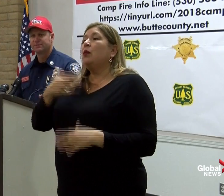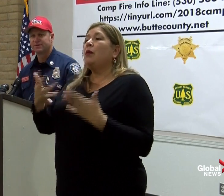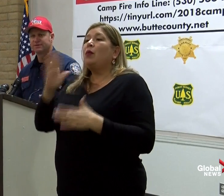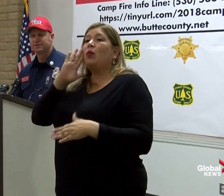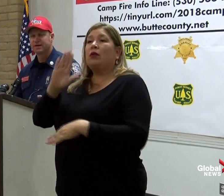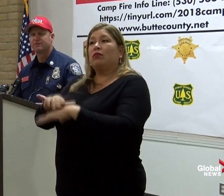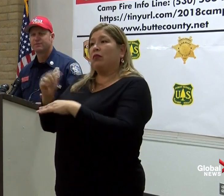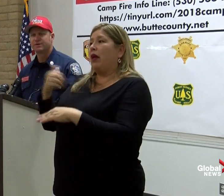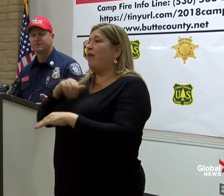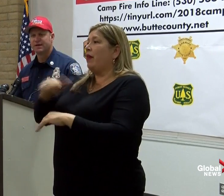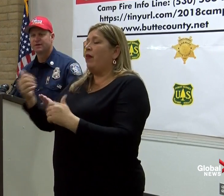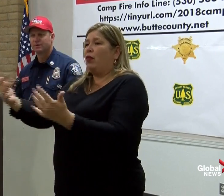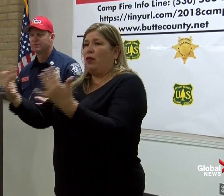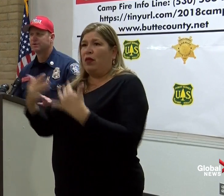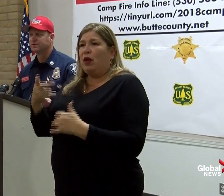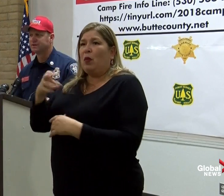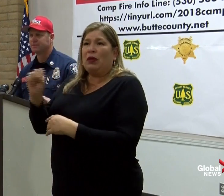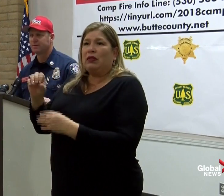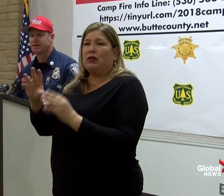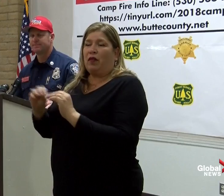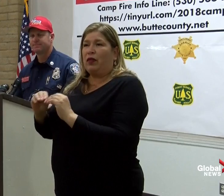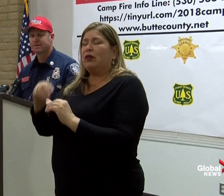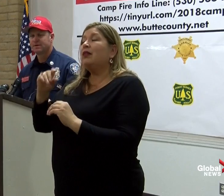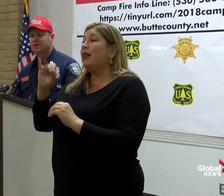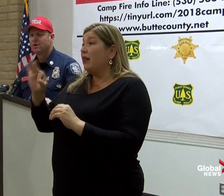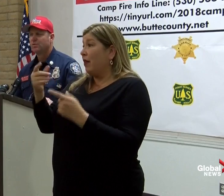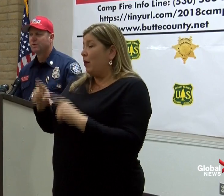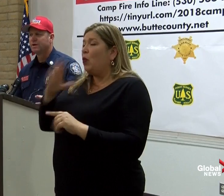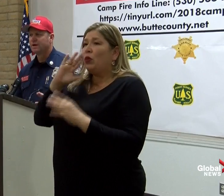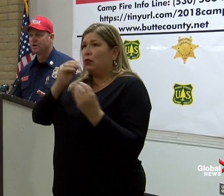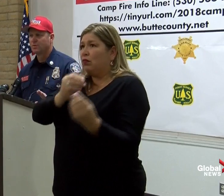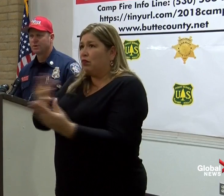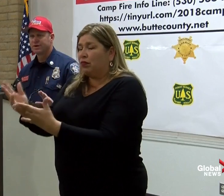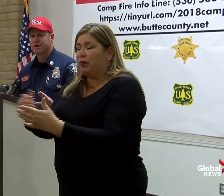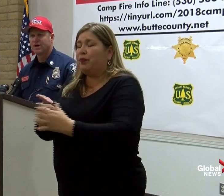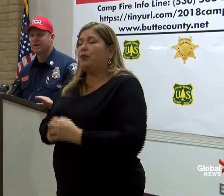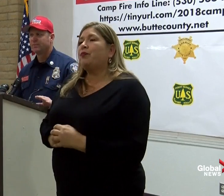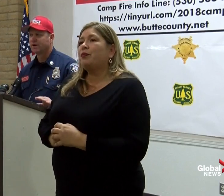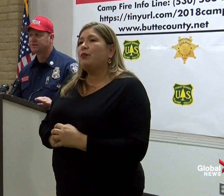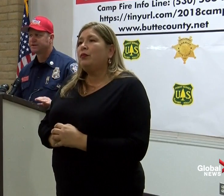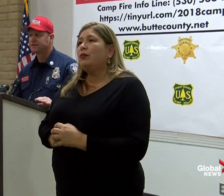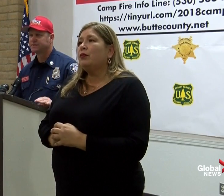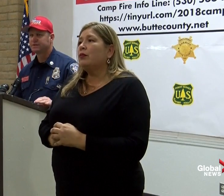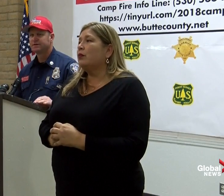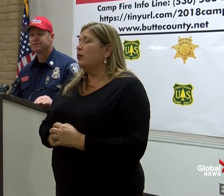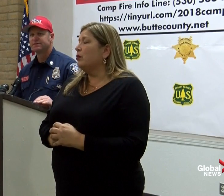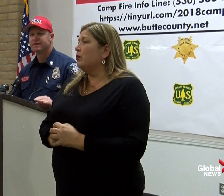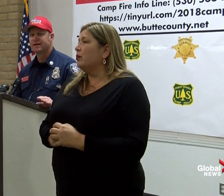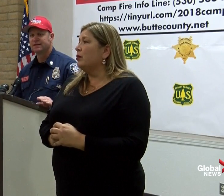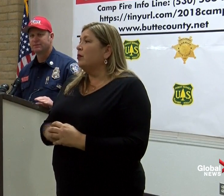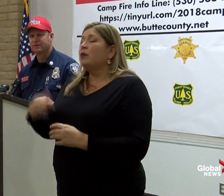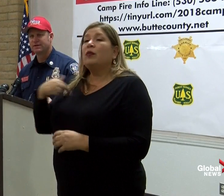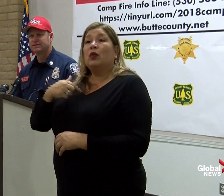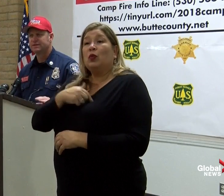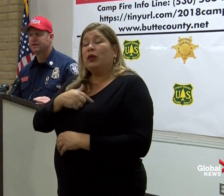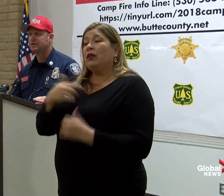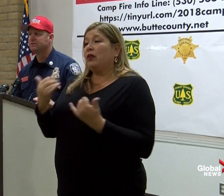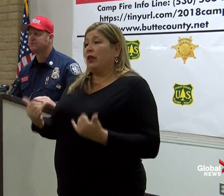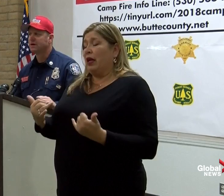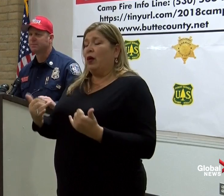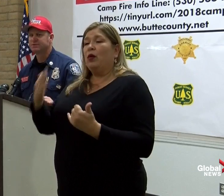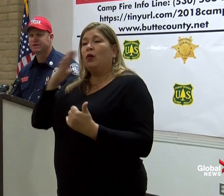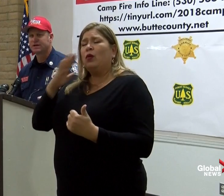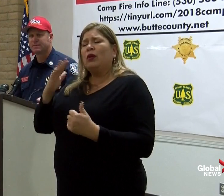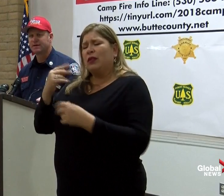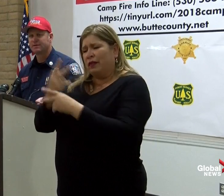press conference, and if we do that, we will notice everybody. We are working on a process to daily release any